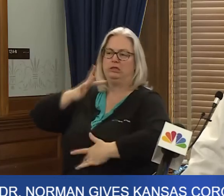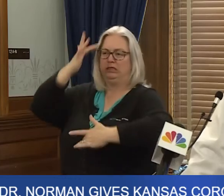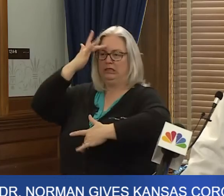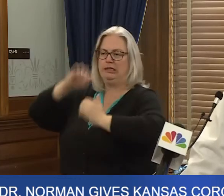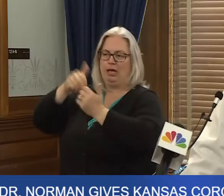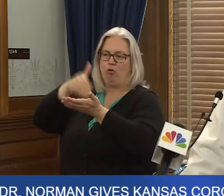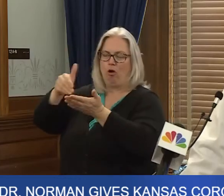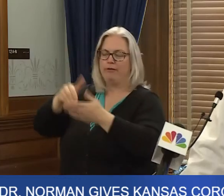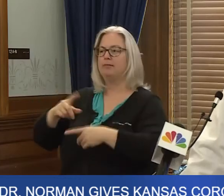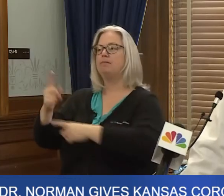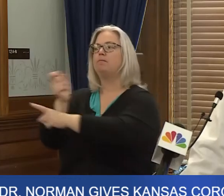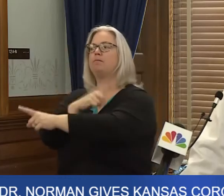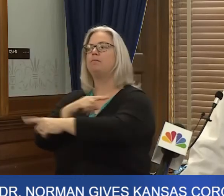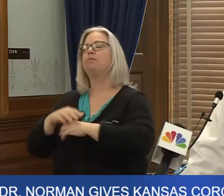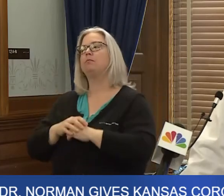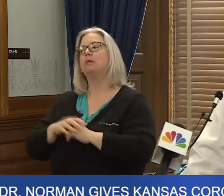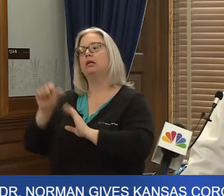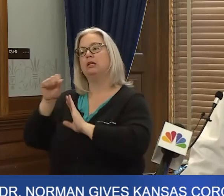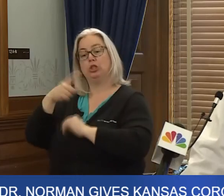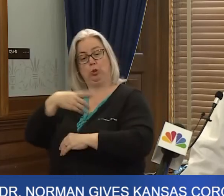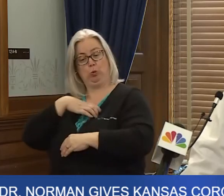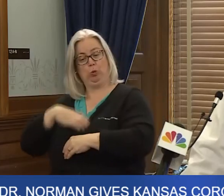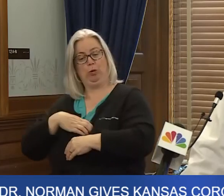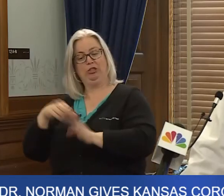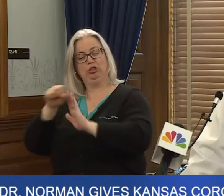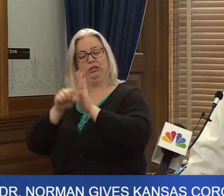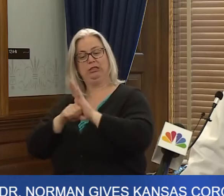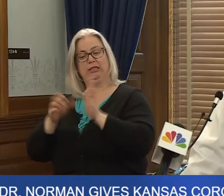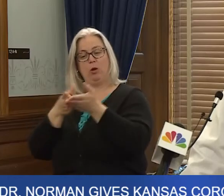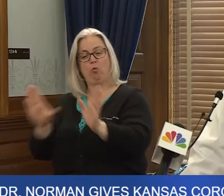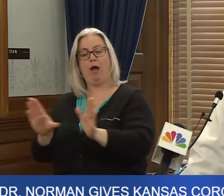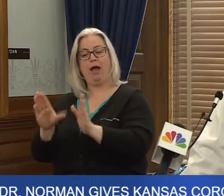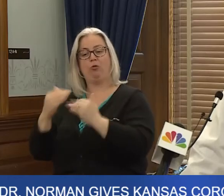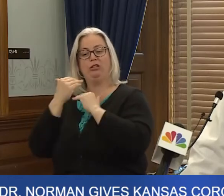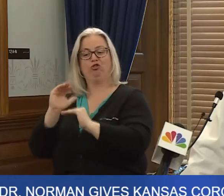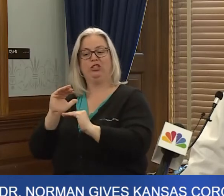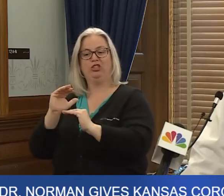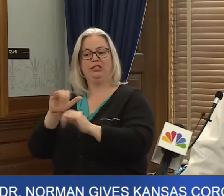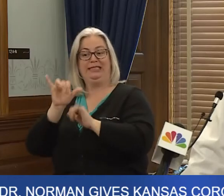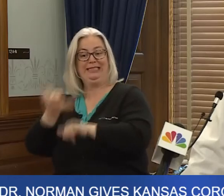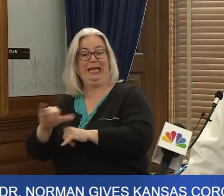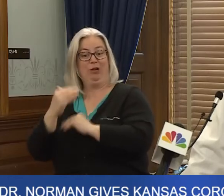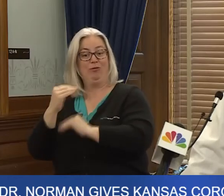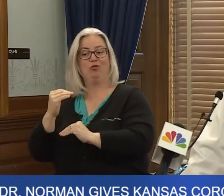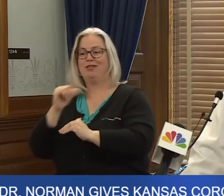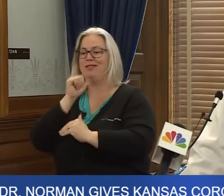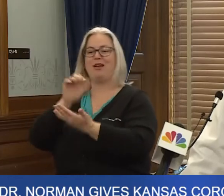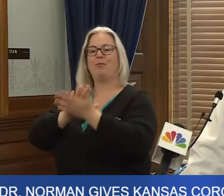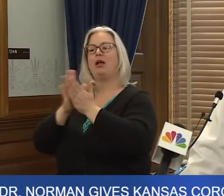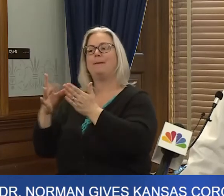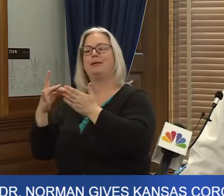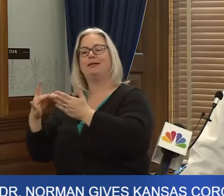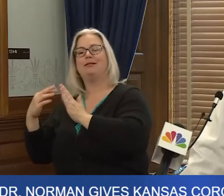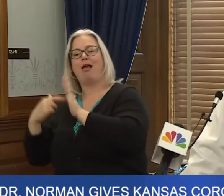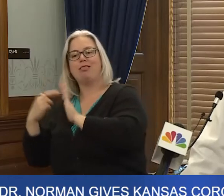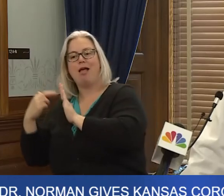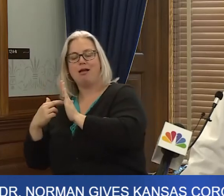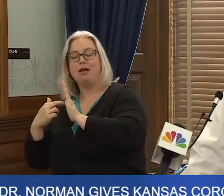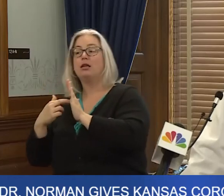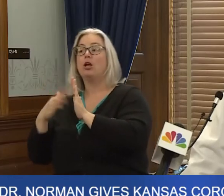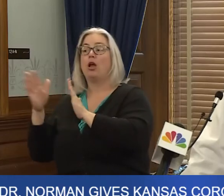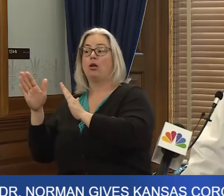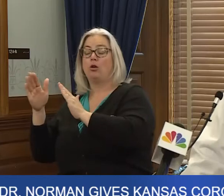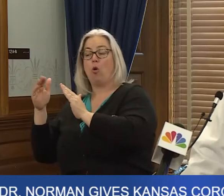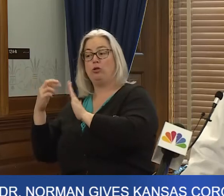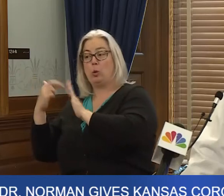you wish that statewide restrictions would stay restrictions and not become guidelines? And could they go back to restrictions,